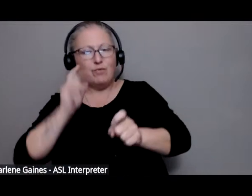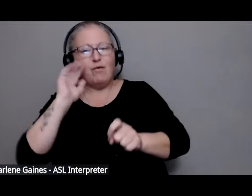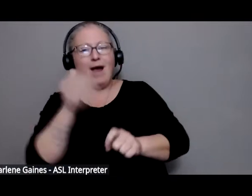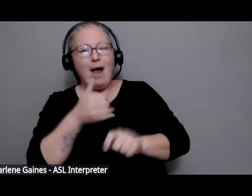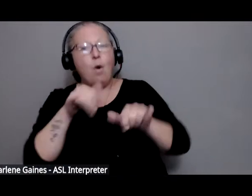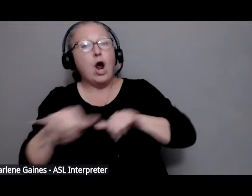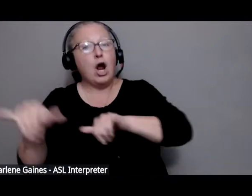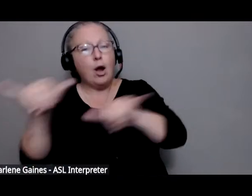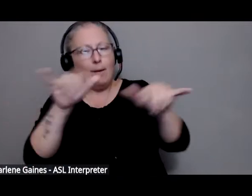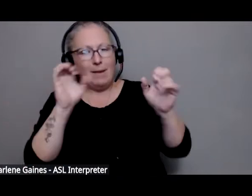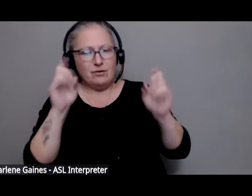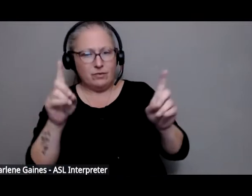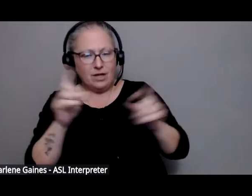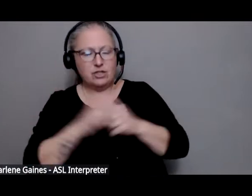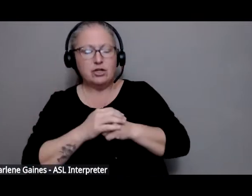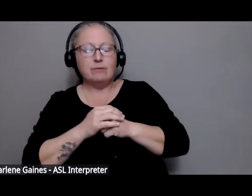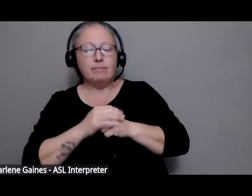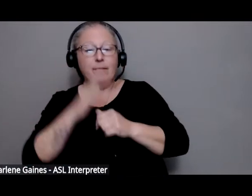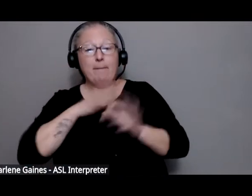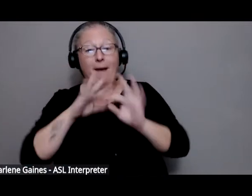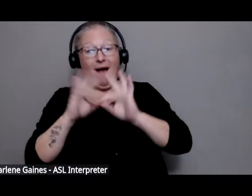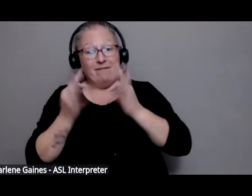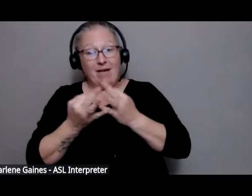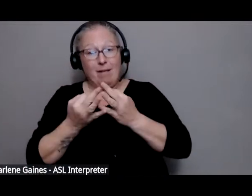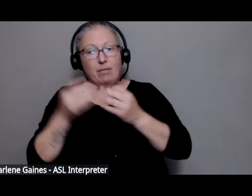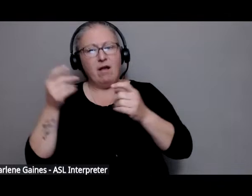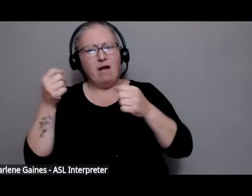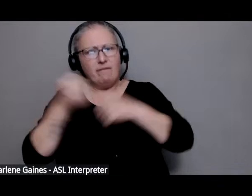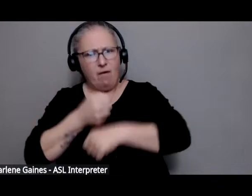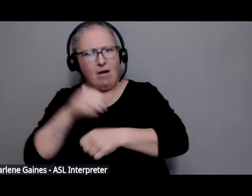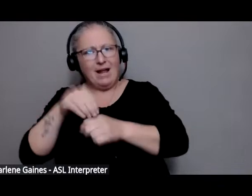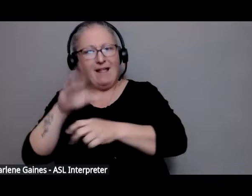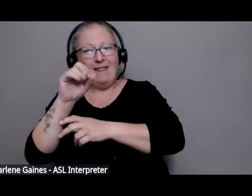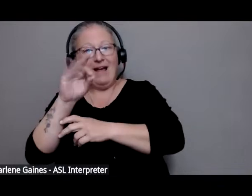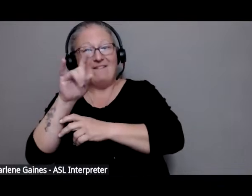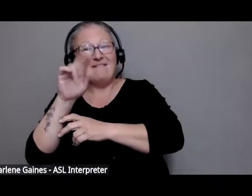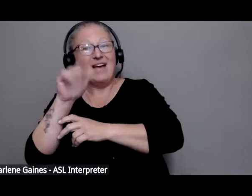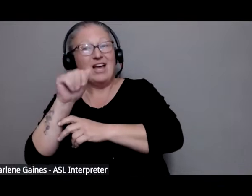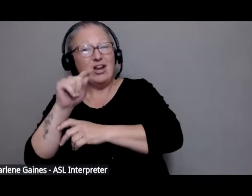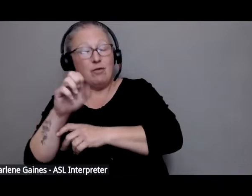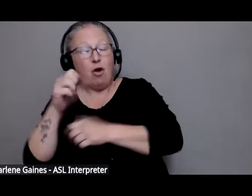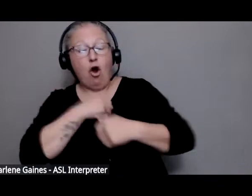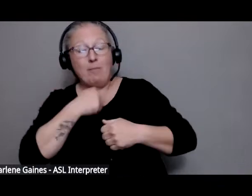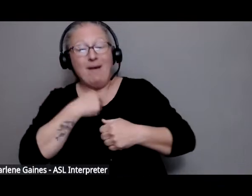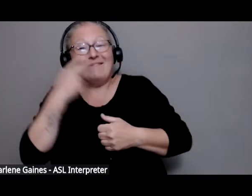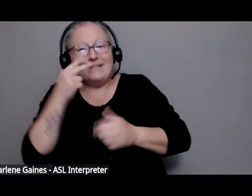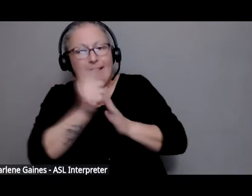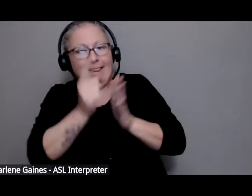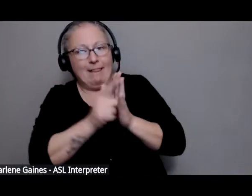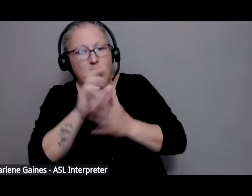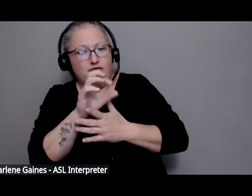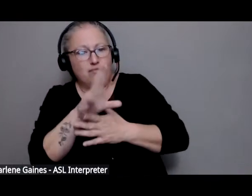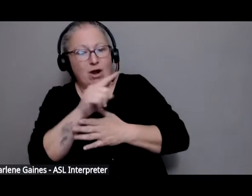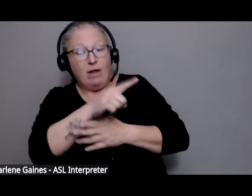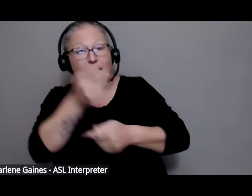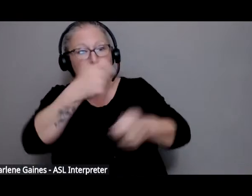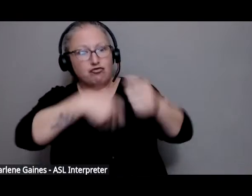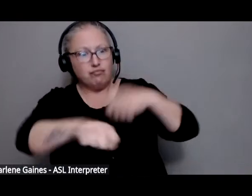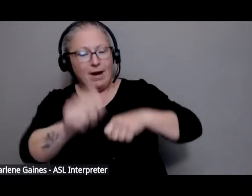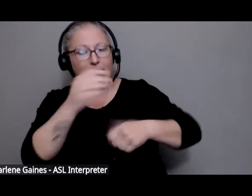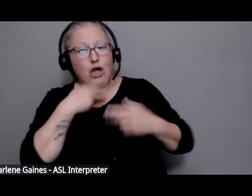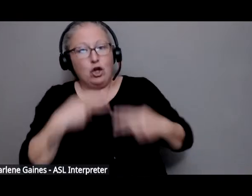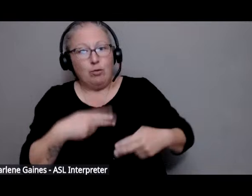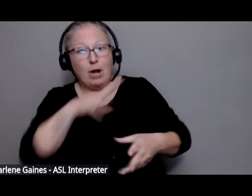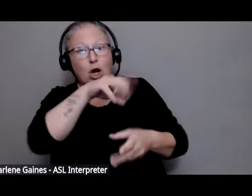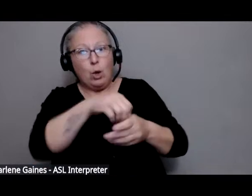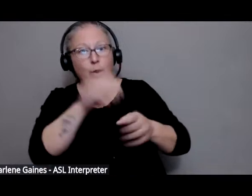common education. My family fought in the Confederate Army. I've seen the legal records with which they traded human beings, including children,